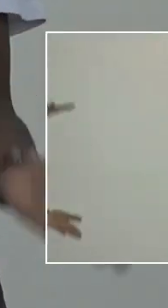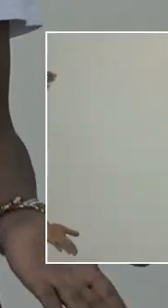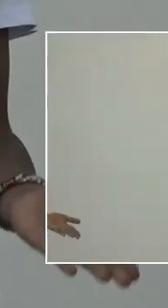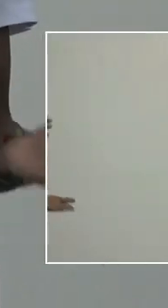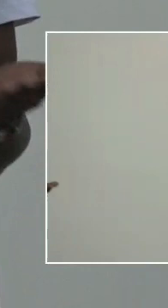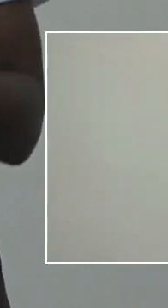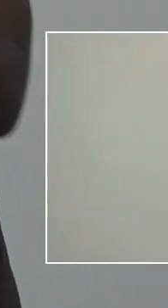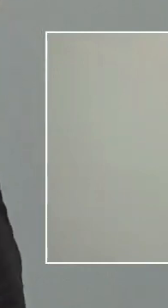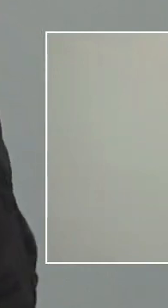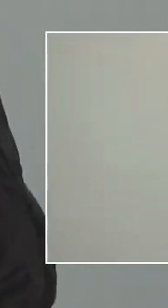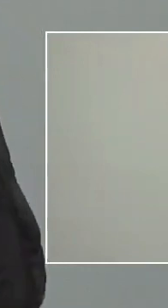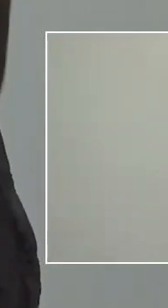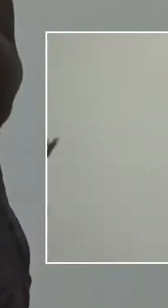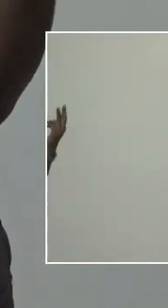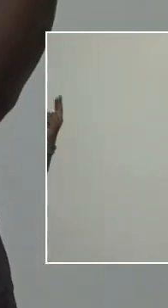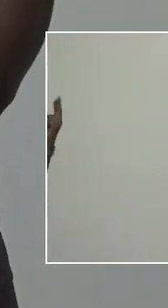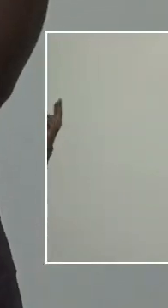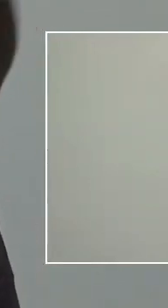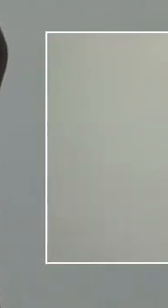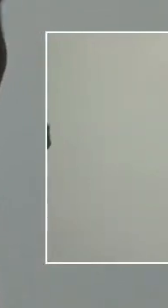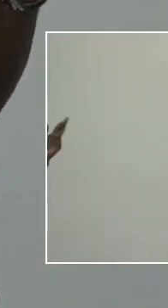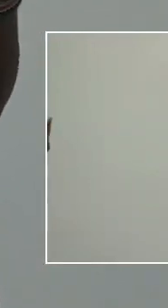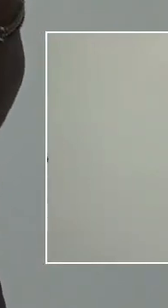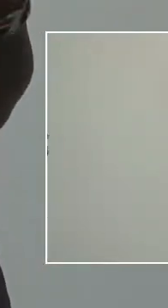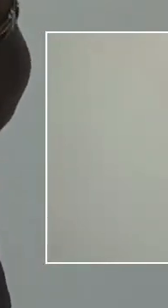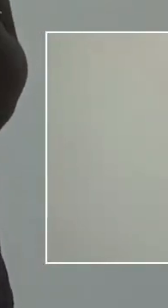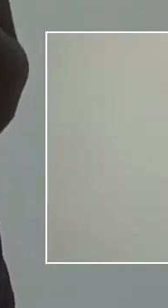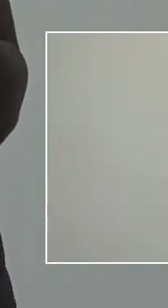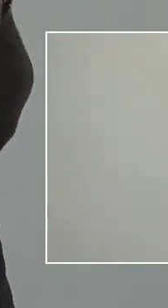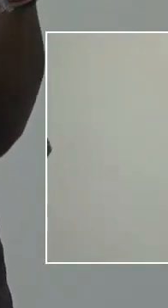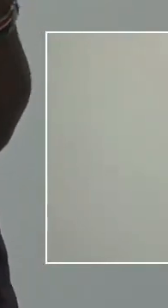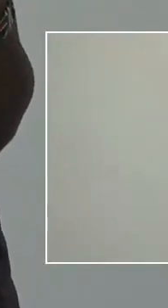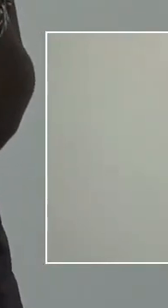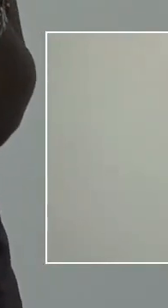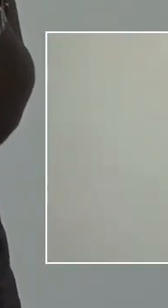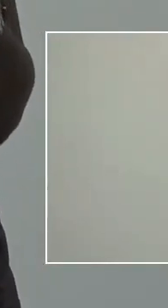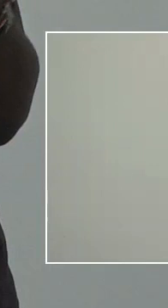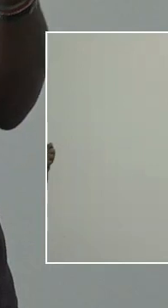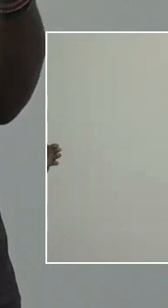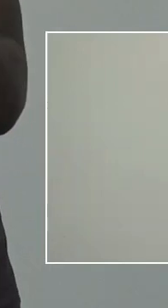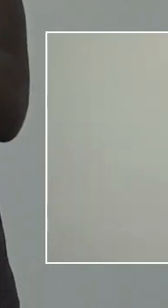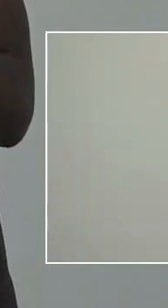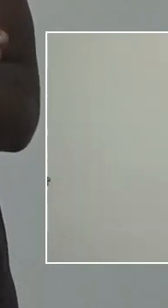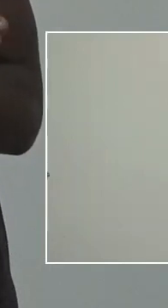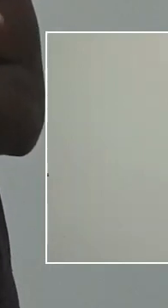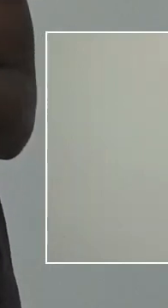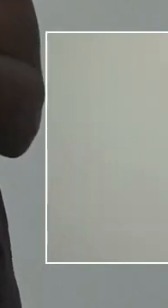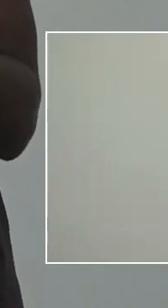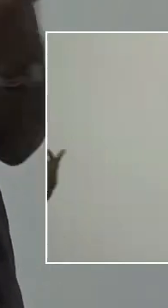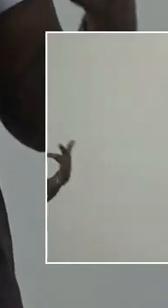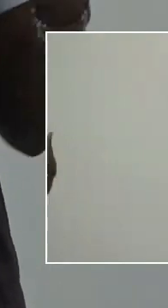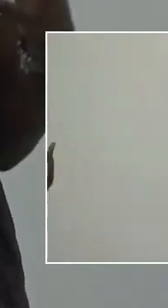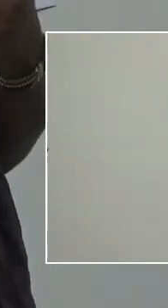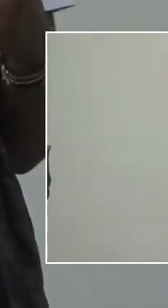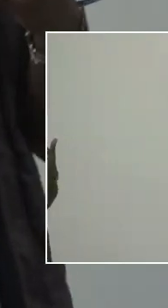they gave their proposals. We hoped that they could be able to ask us, but they